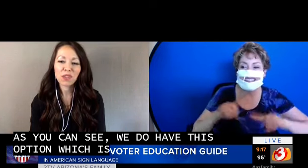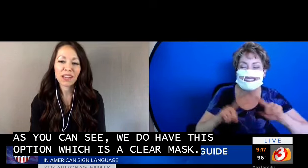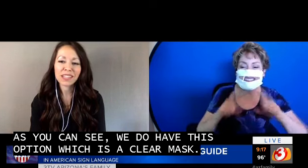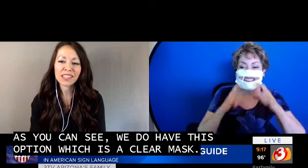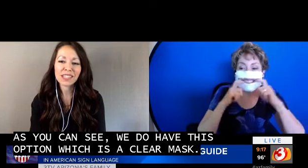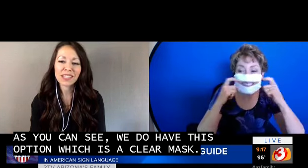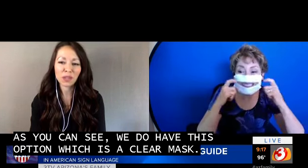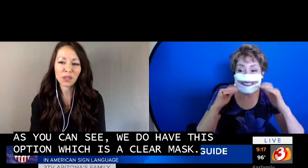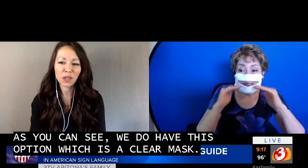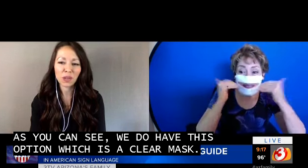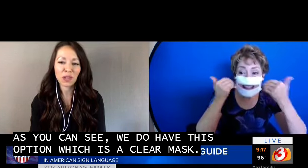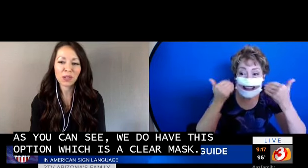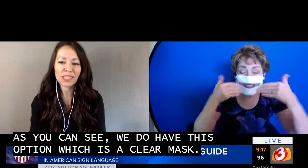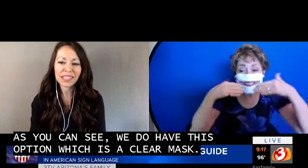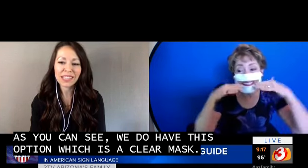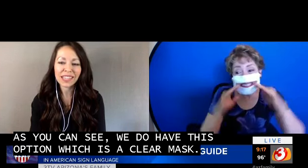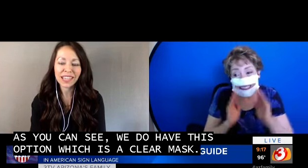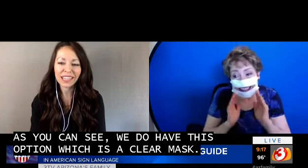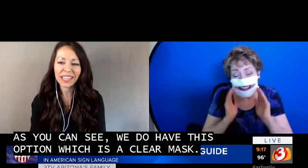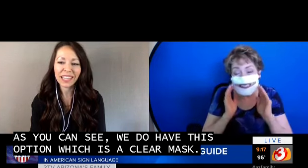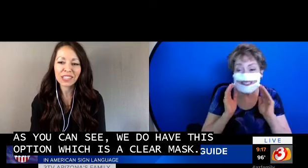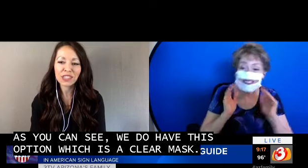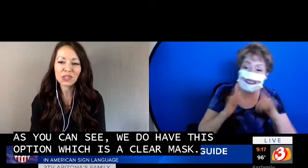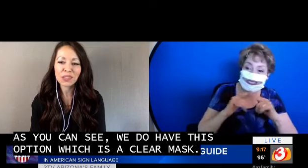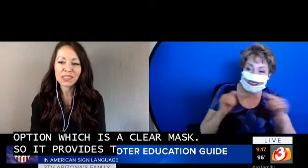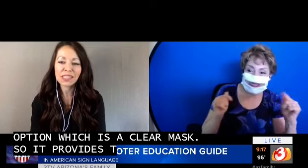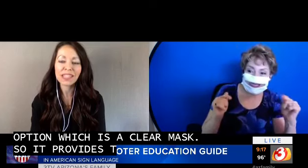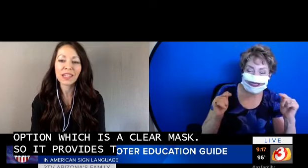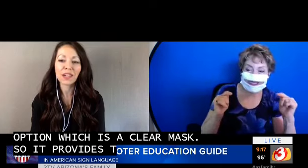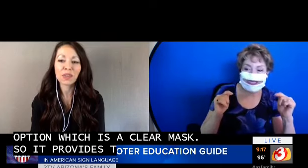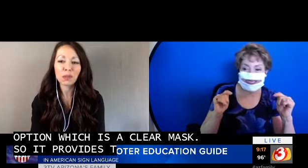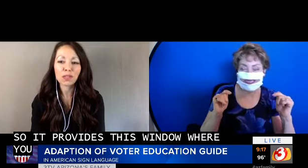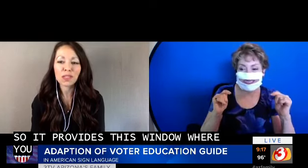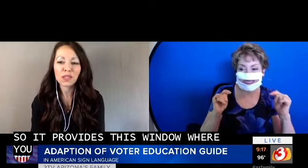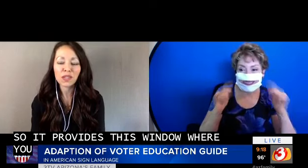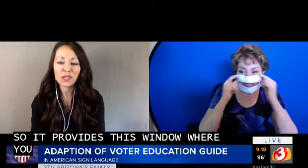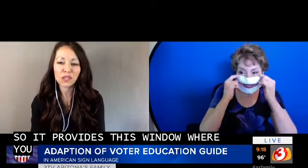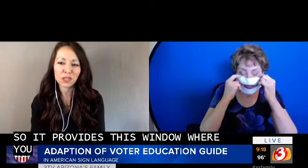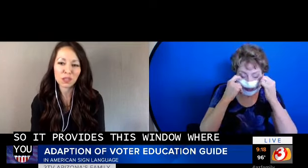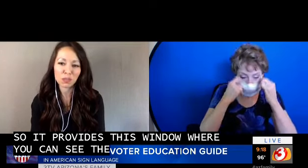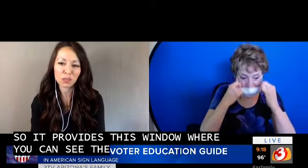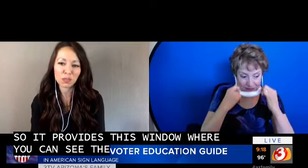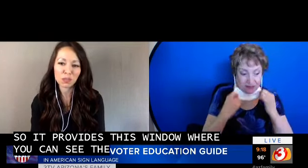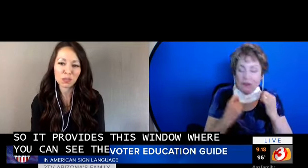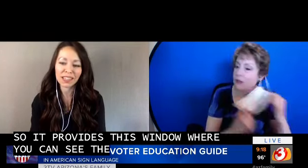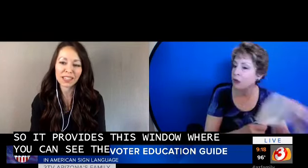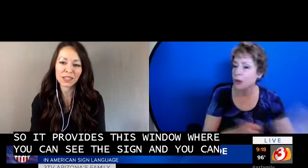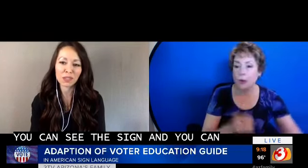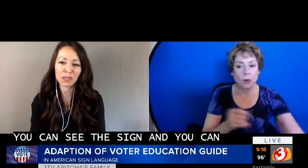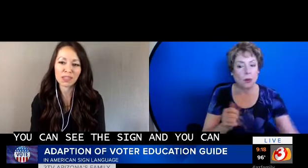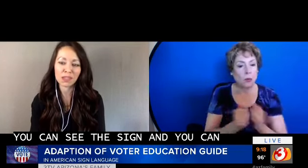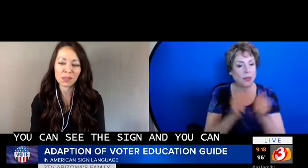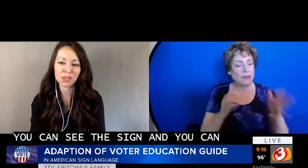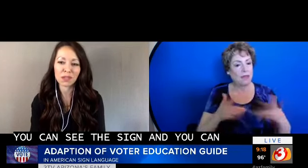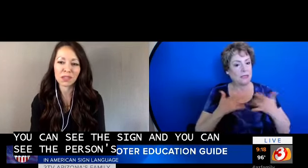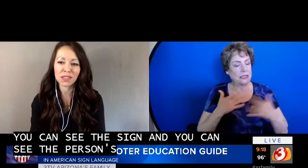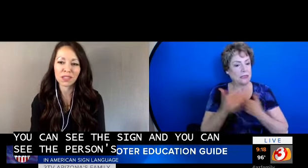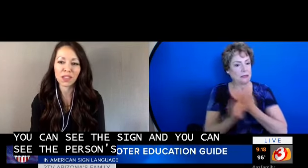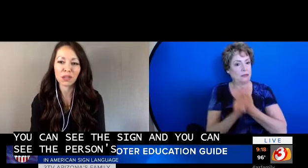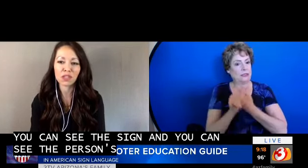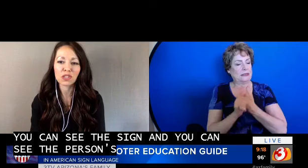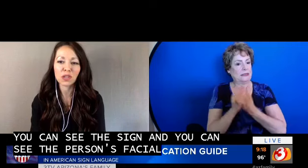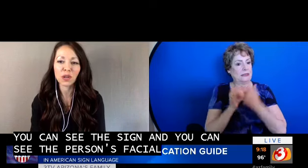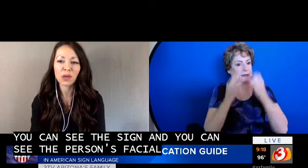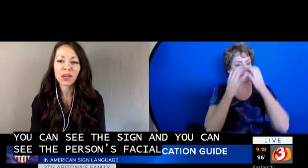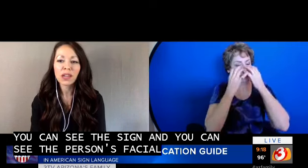So it provides this window where you can see the sign and you can see the person's facial expressions as they're expressing themselves